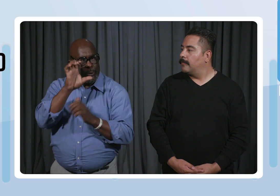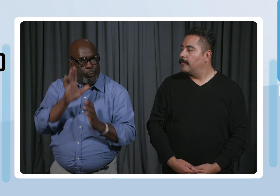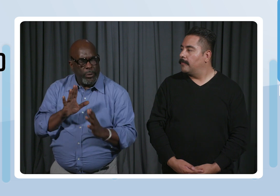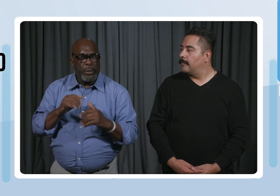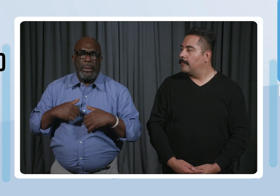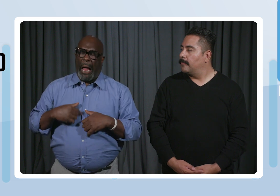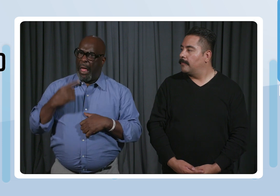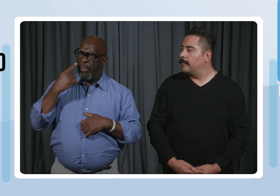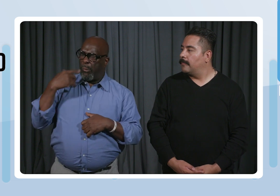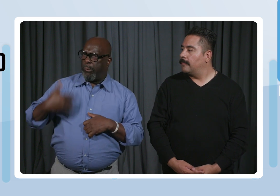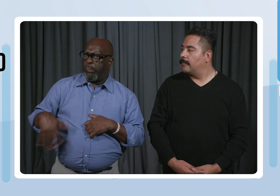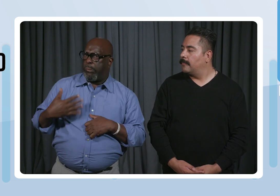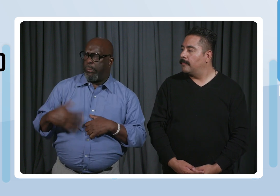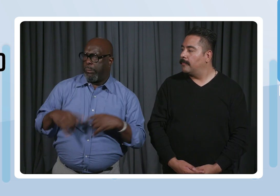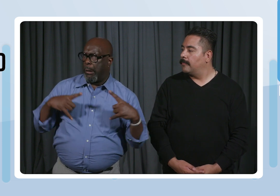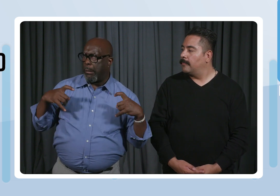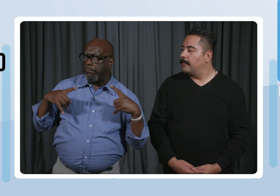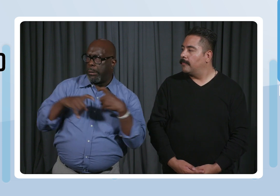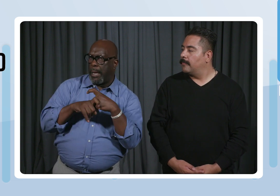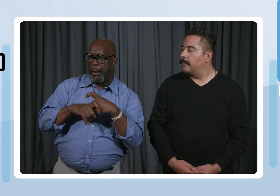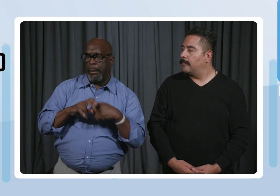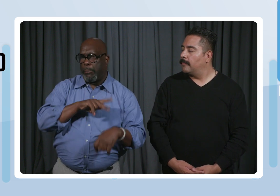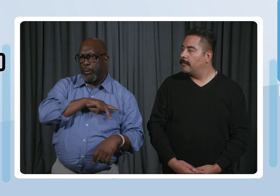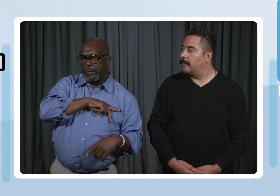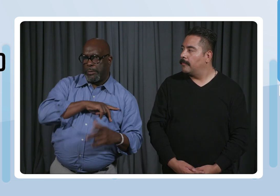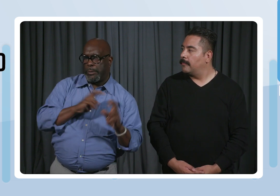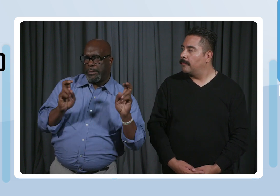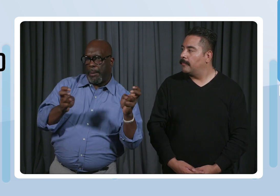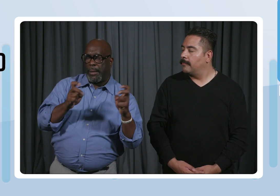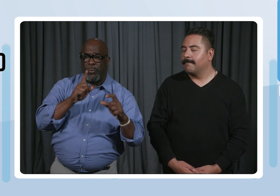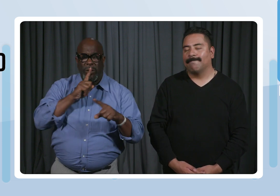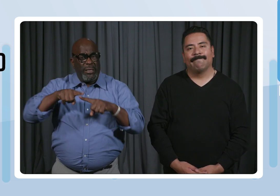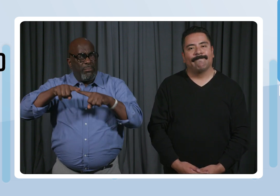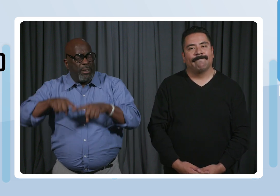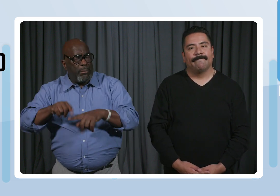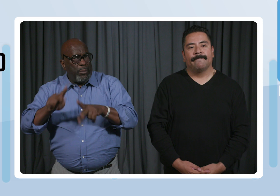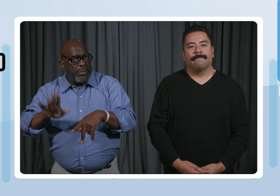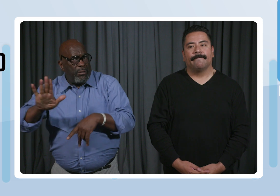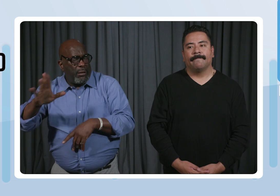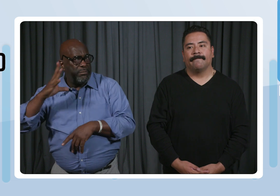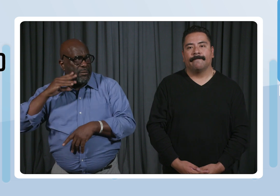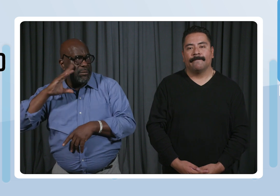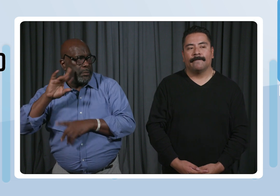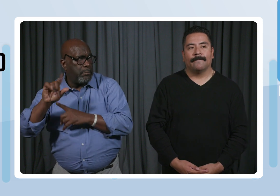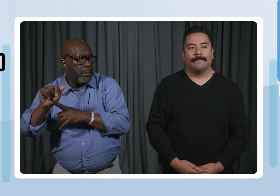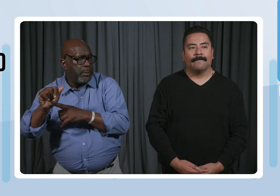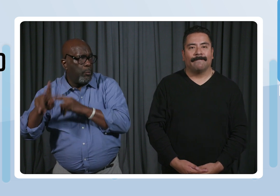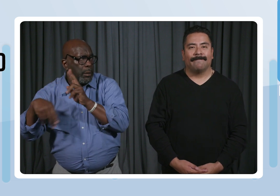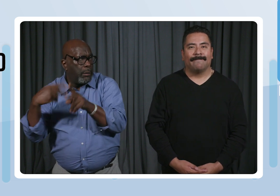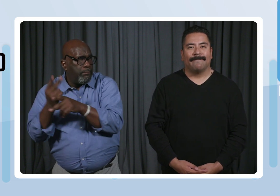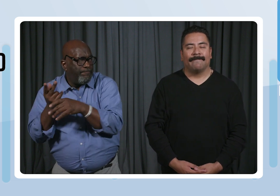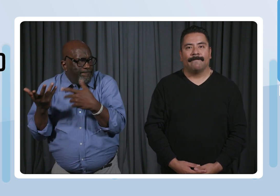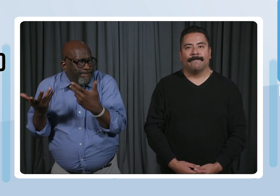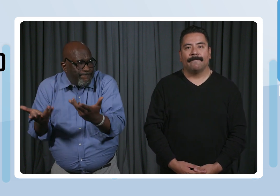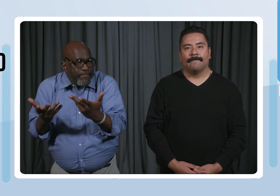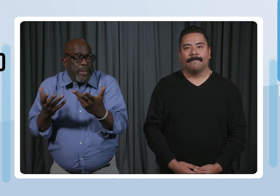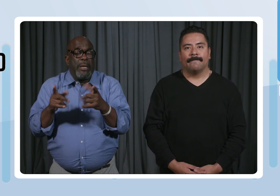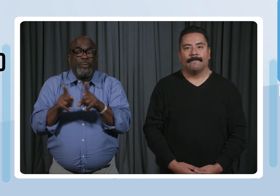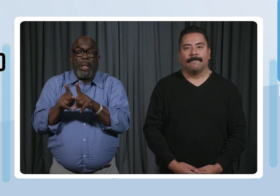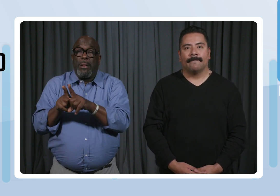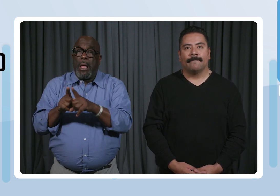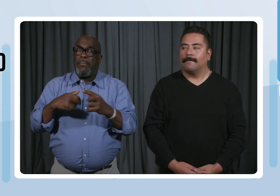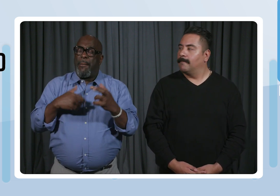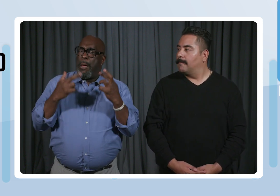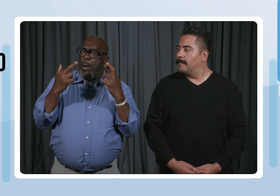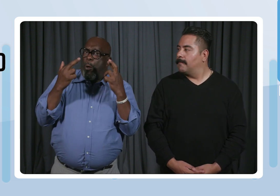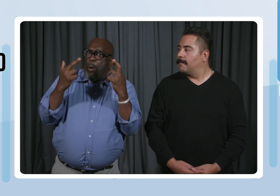complicated personal topic. And of course, it depends on the person's disability as well. I hope that we can get to that place